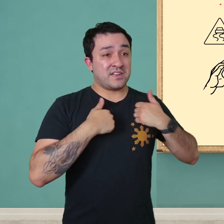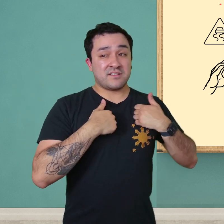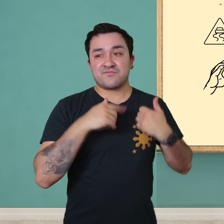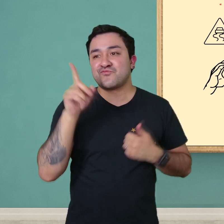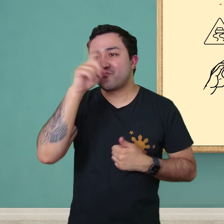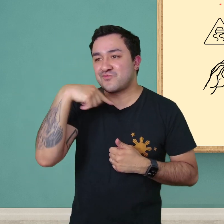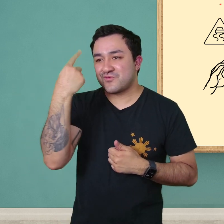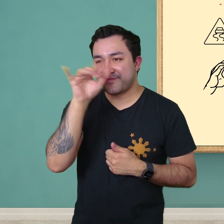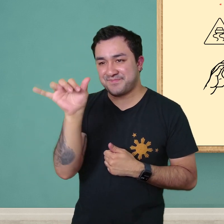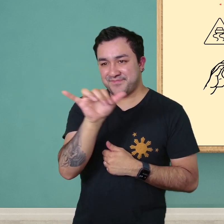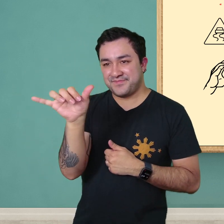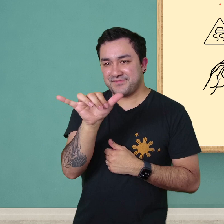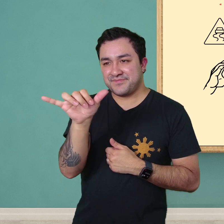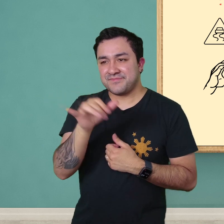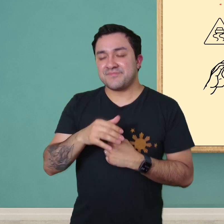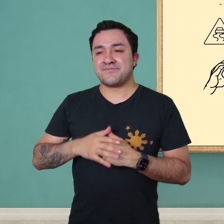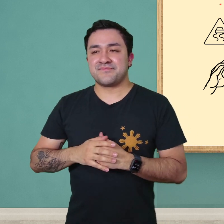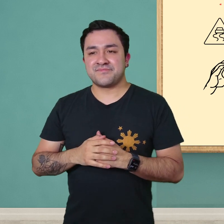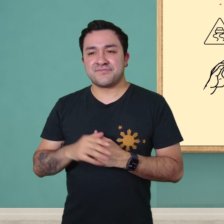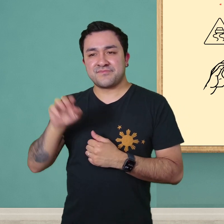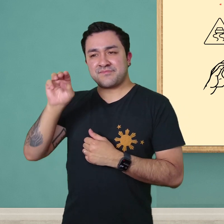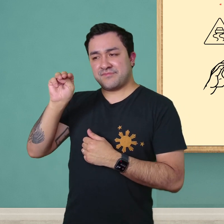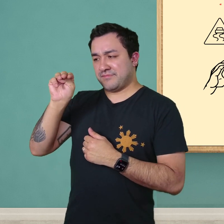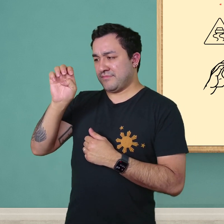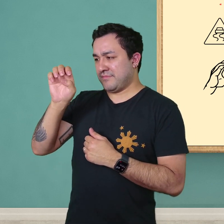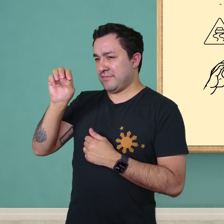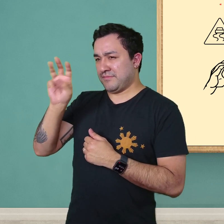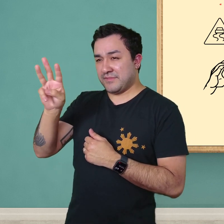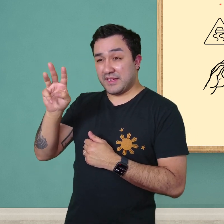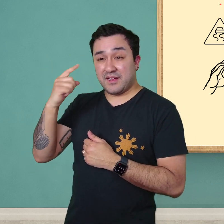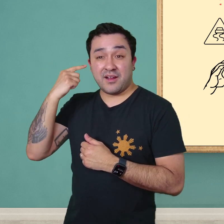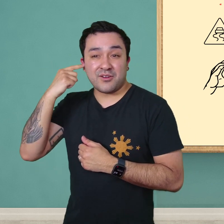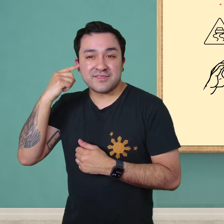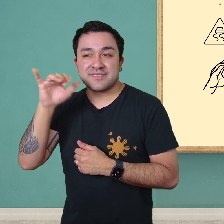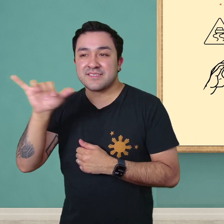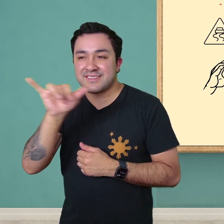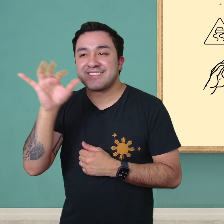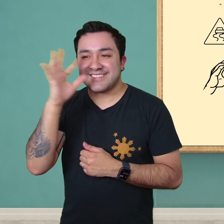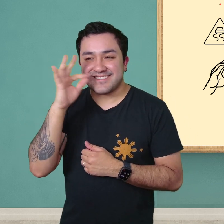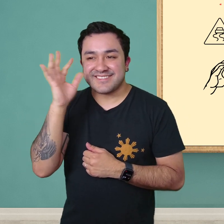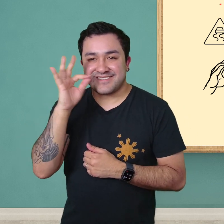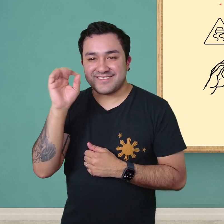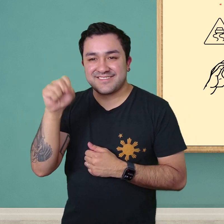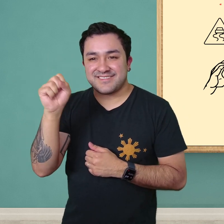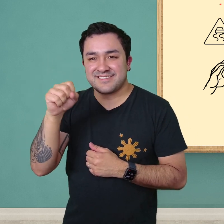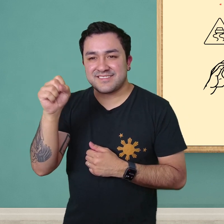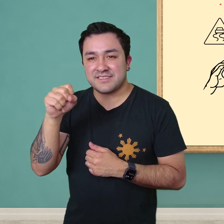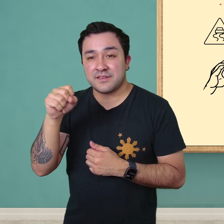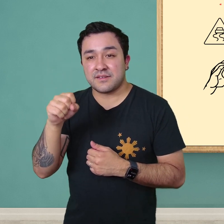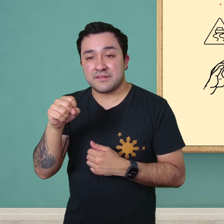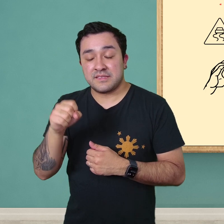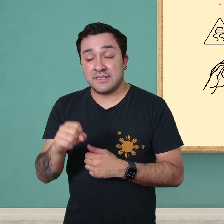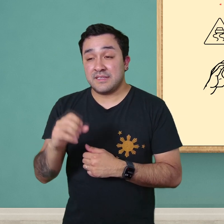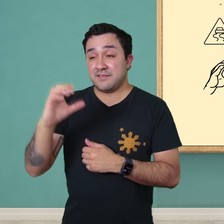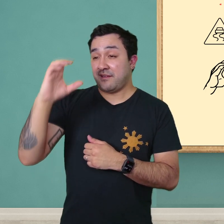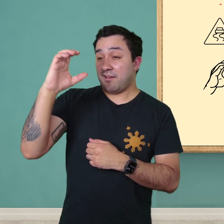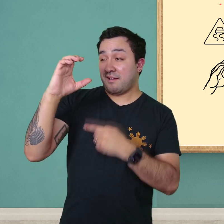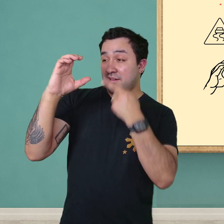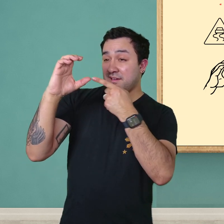road. The picture on the sign is what will happen to your car, so it is iconic. The other three are similar. The C